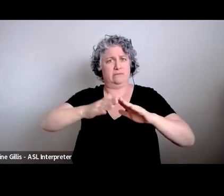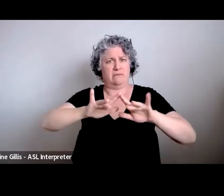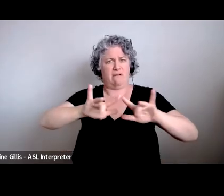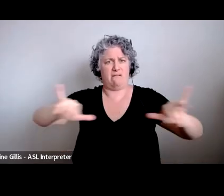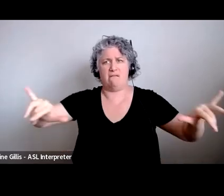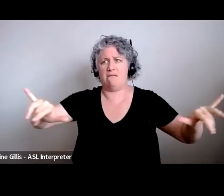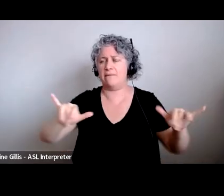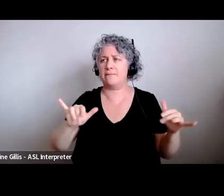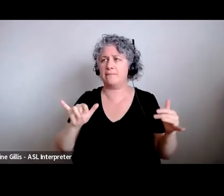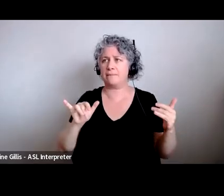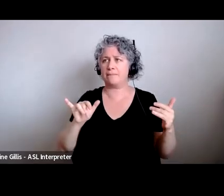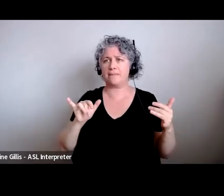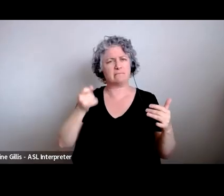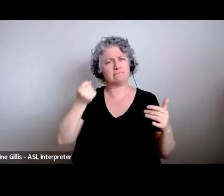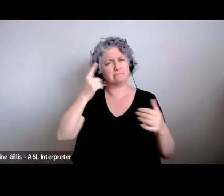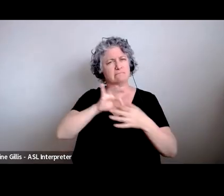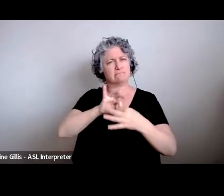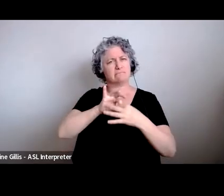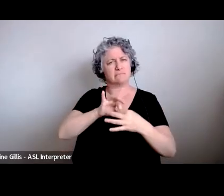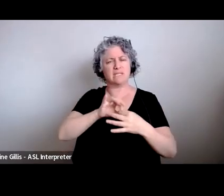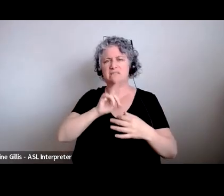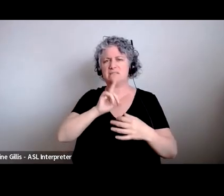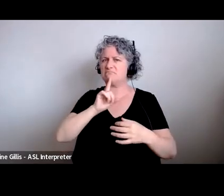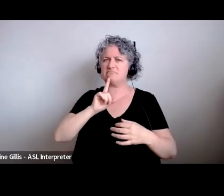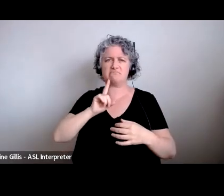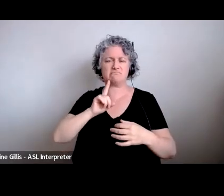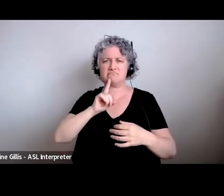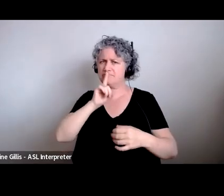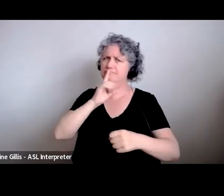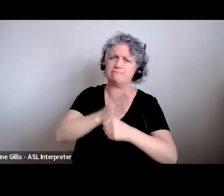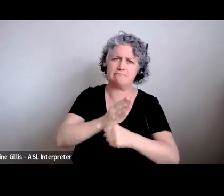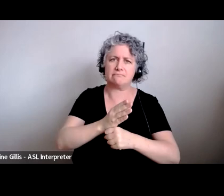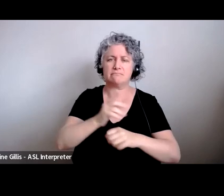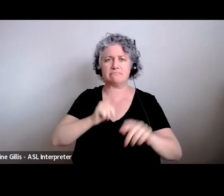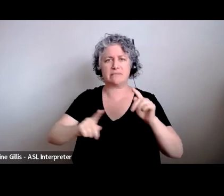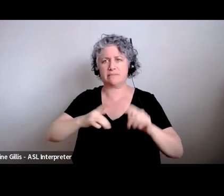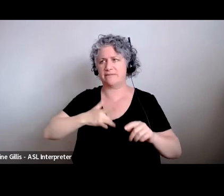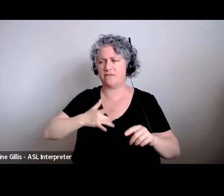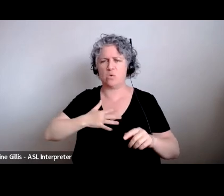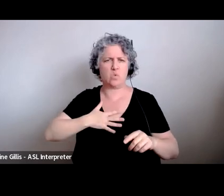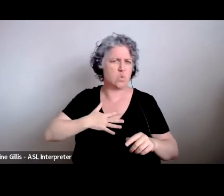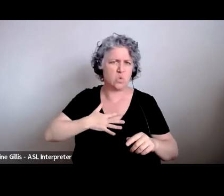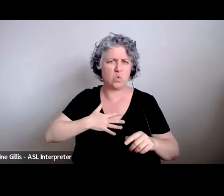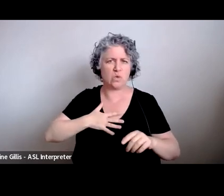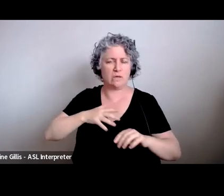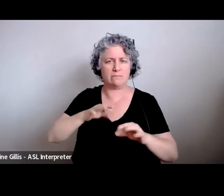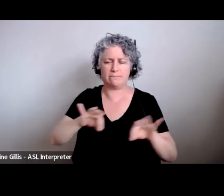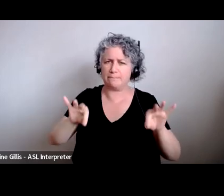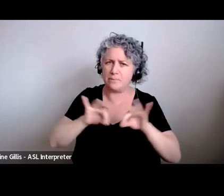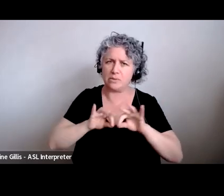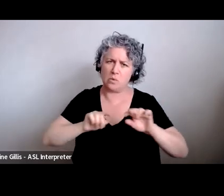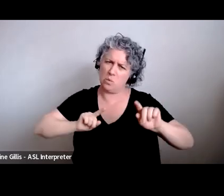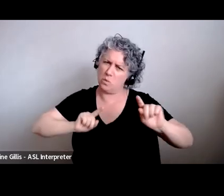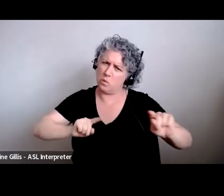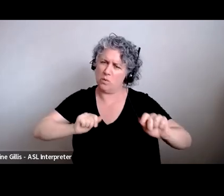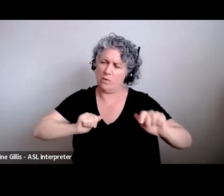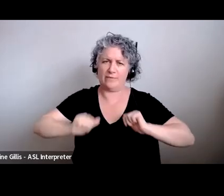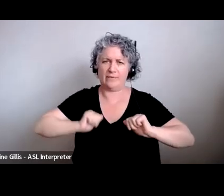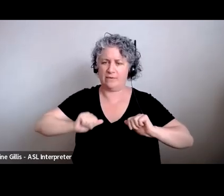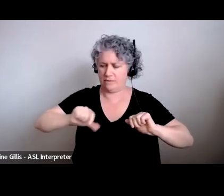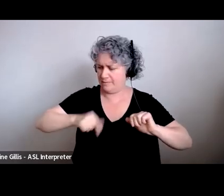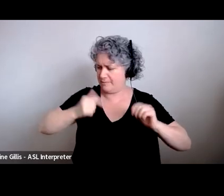it's it's legit. The people believe that it's necessary to, as a Quebecer, to go to the theater. And I think